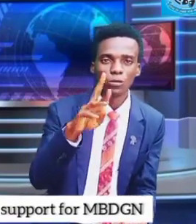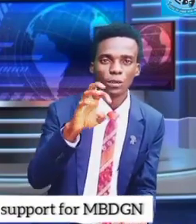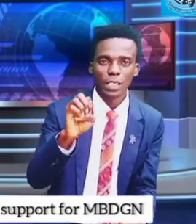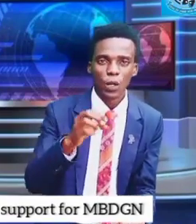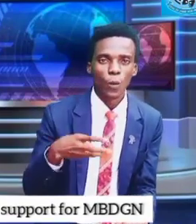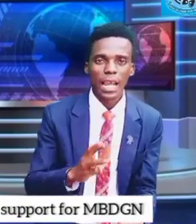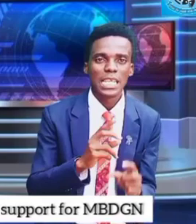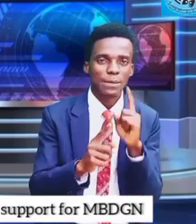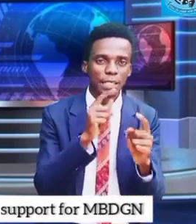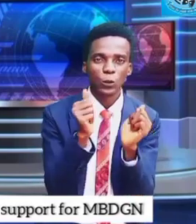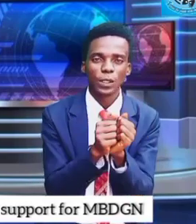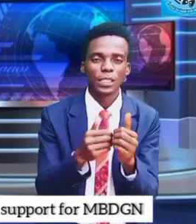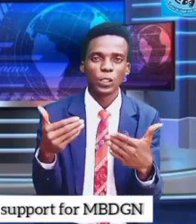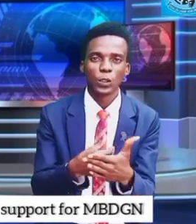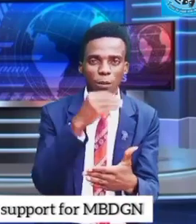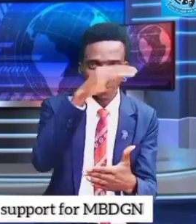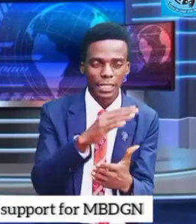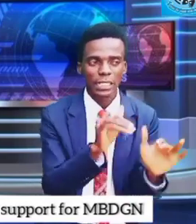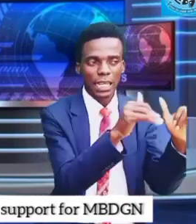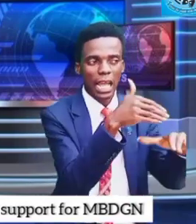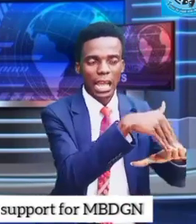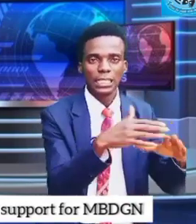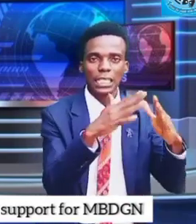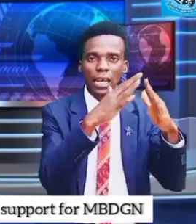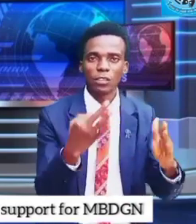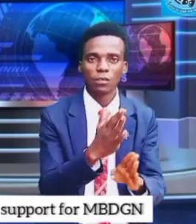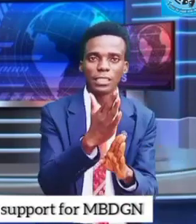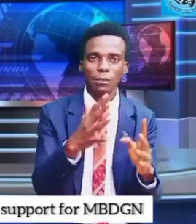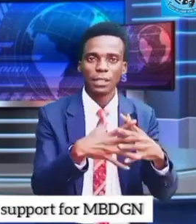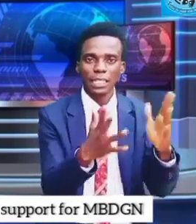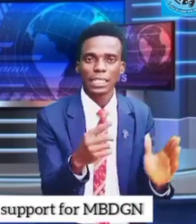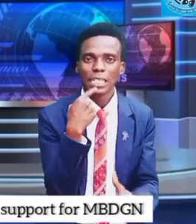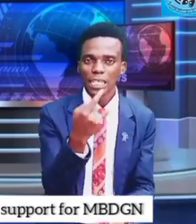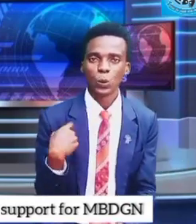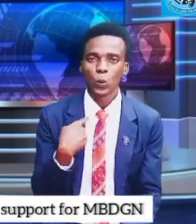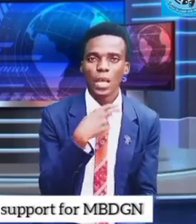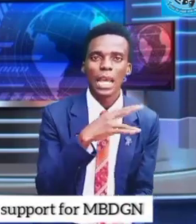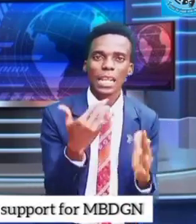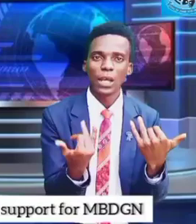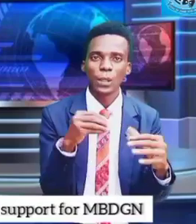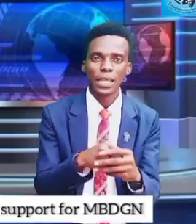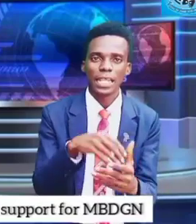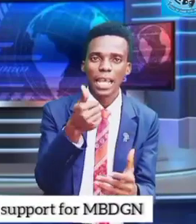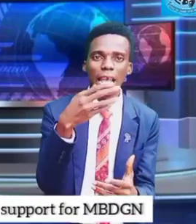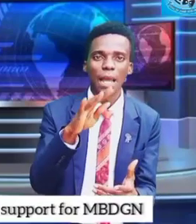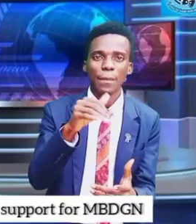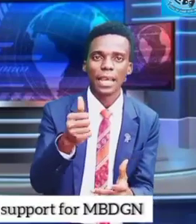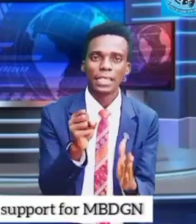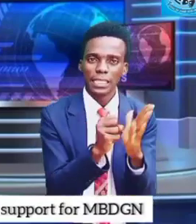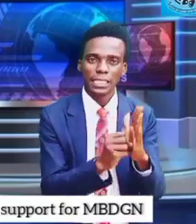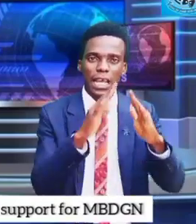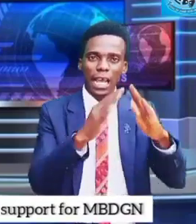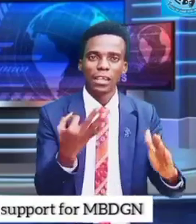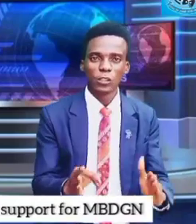gathered at the House of Assembly gates, said, "We are now in the Abia State House of Assembly. We have decided to